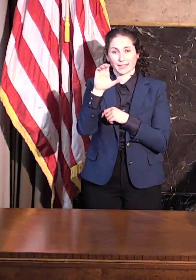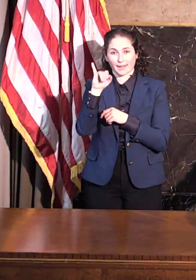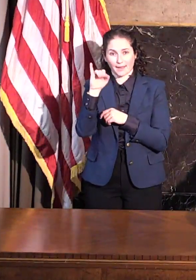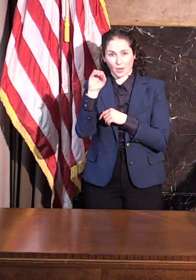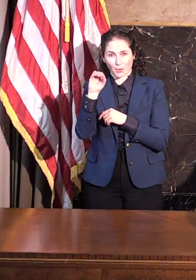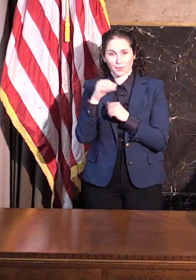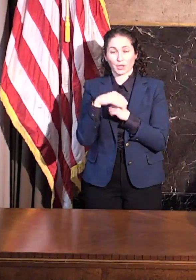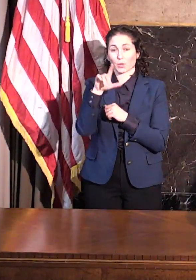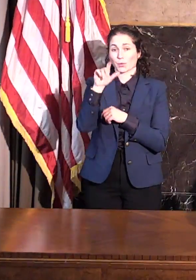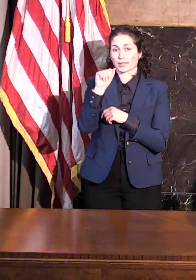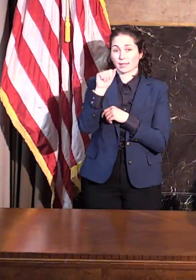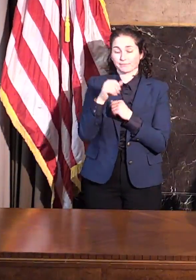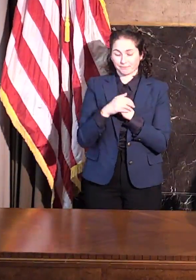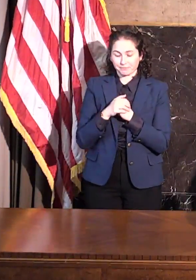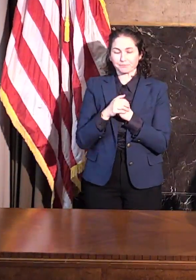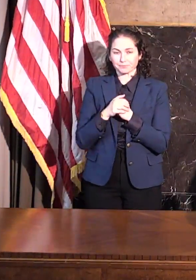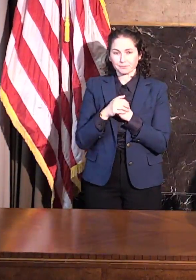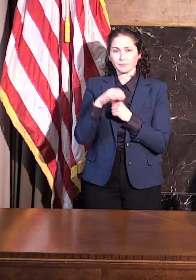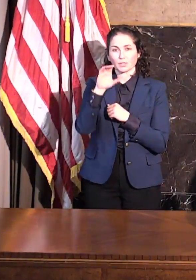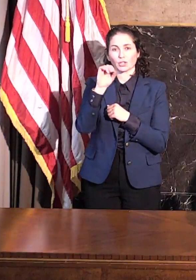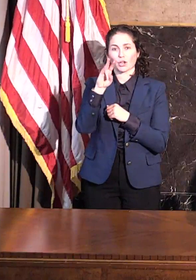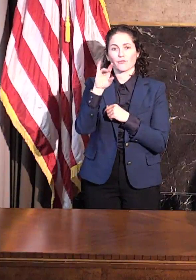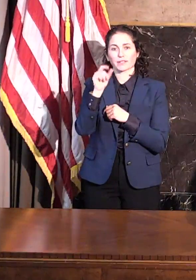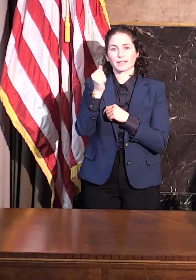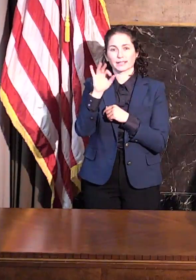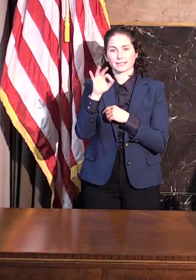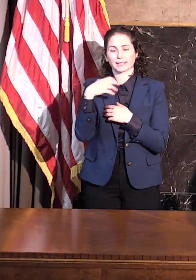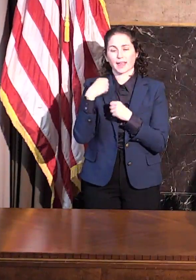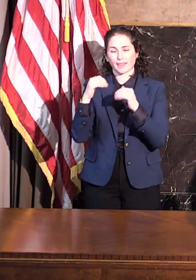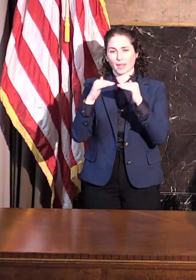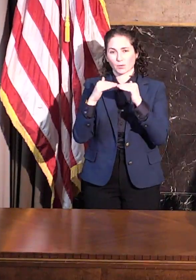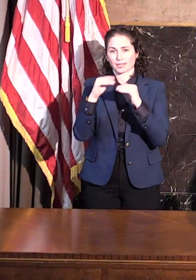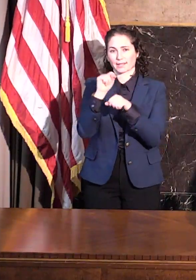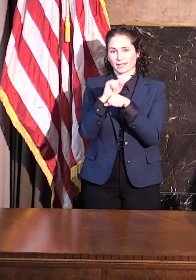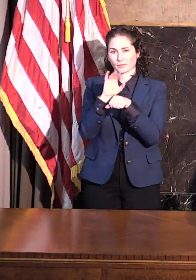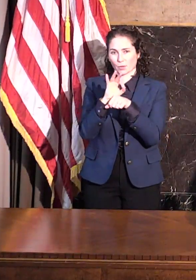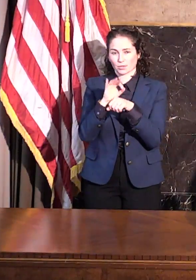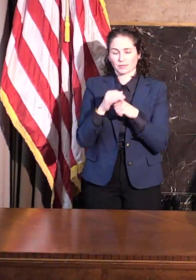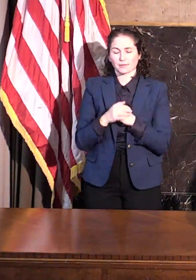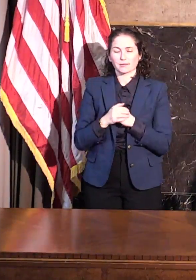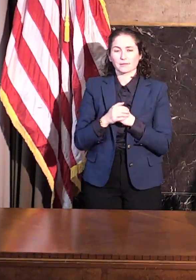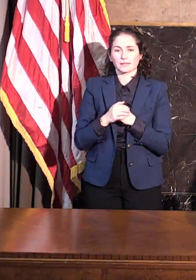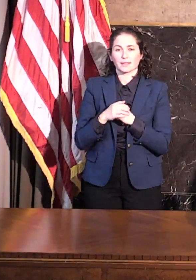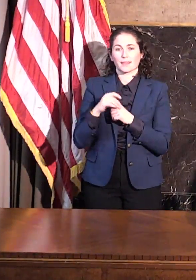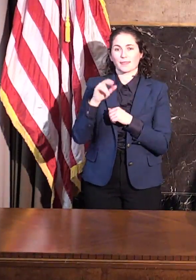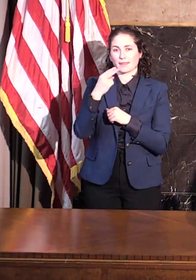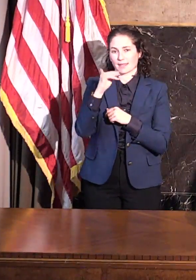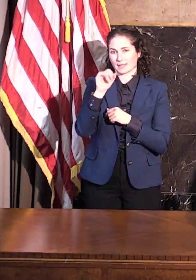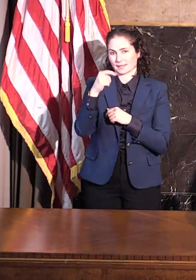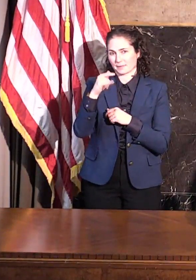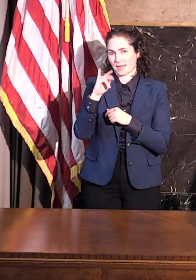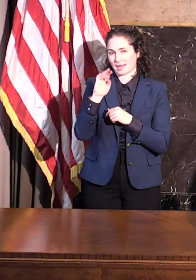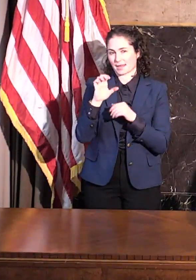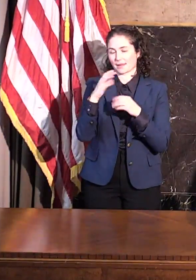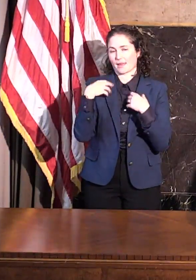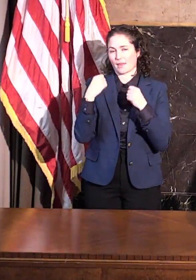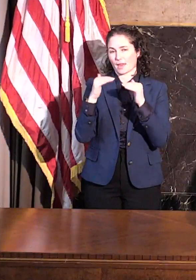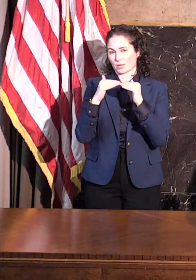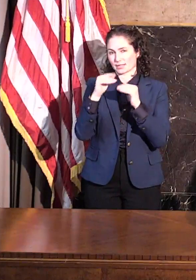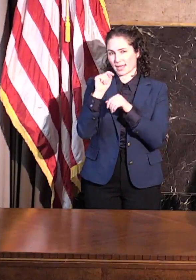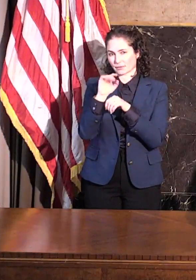of vaccine allocation and outreach with 20 initial partners. And I'm going to read through those. AARP